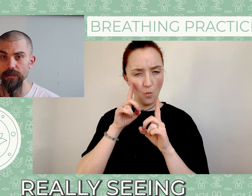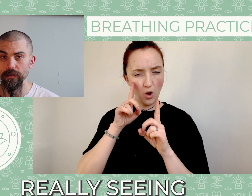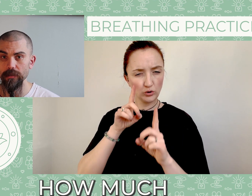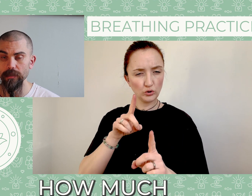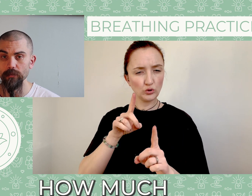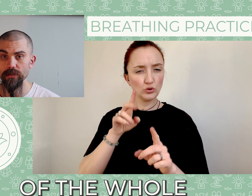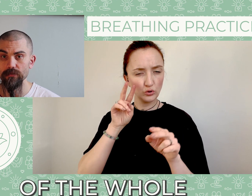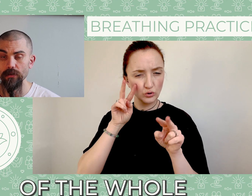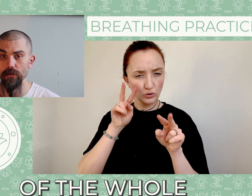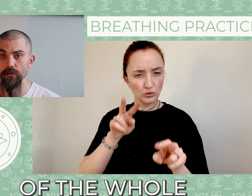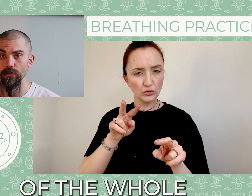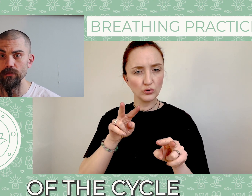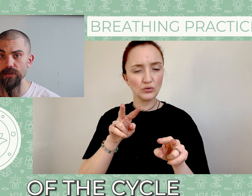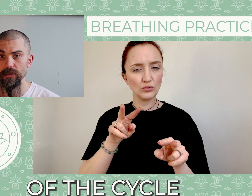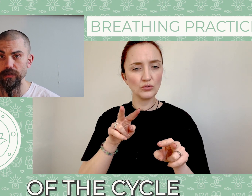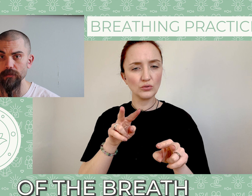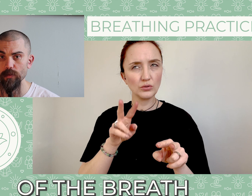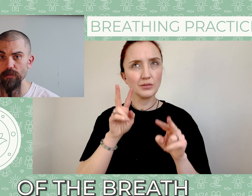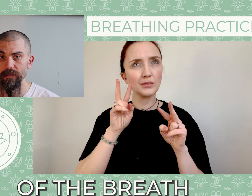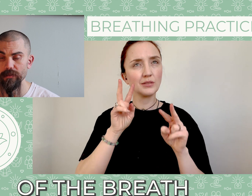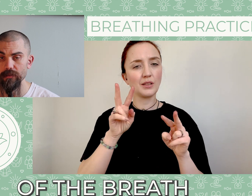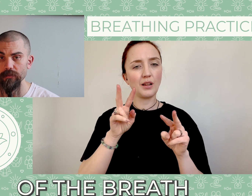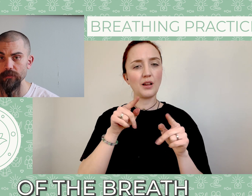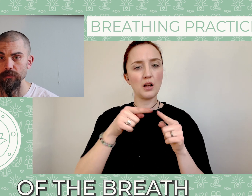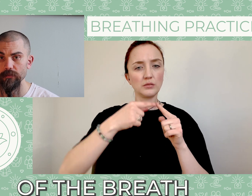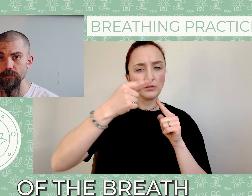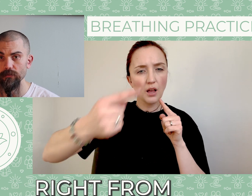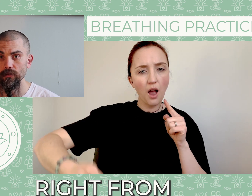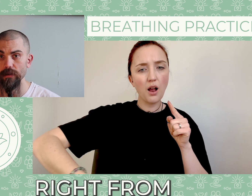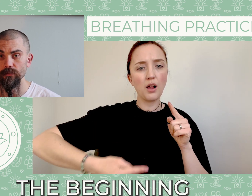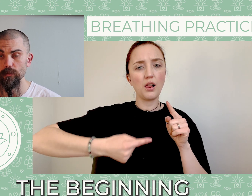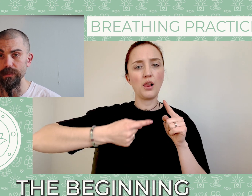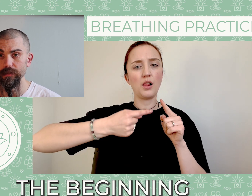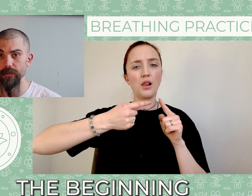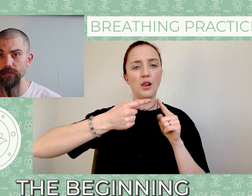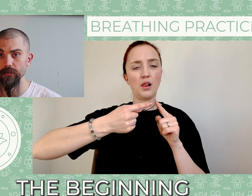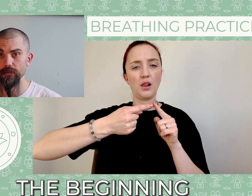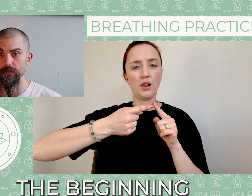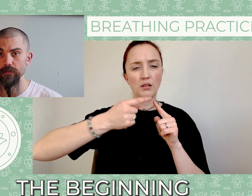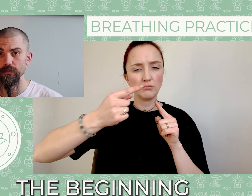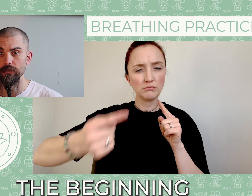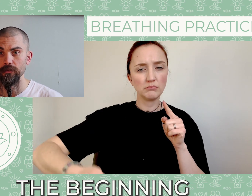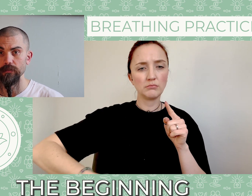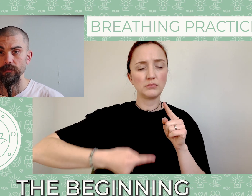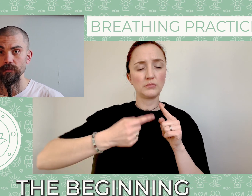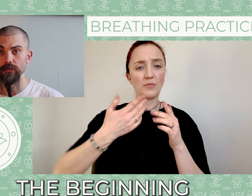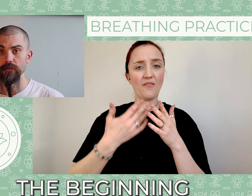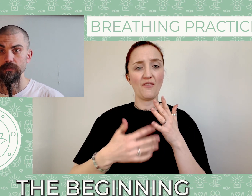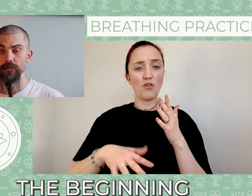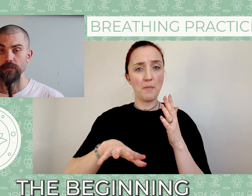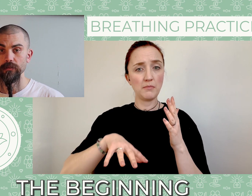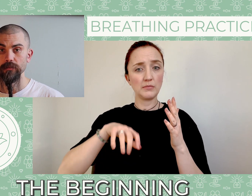Really seeing how much of the whole of the cycle of the breath, right from the beginning,